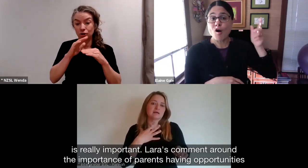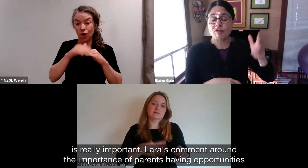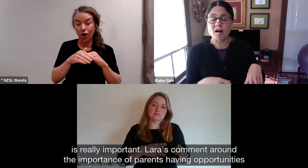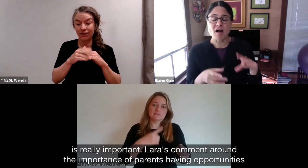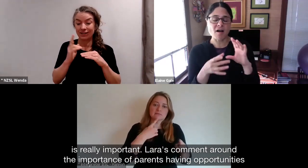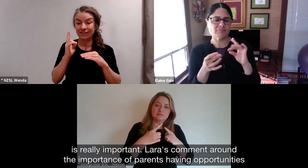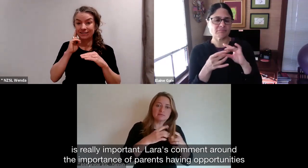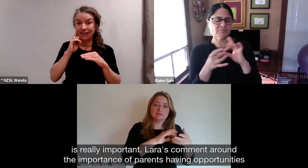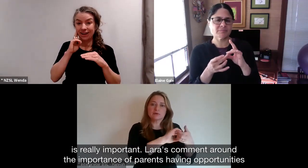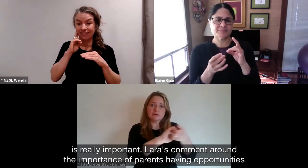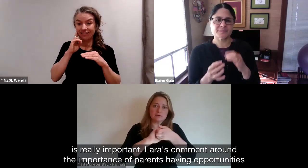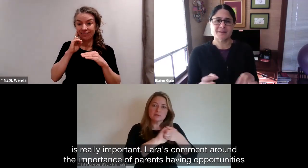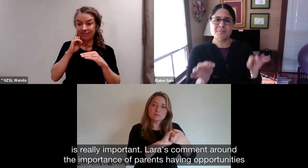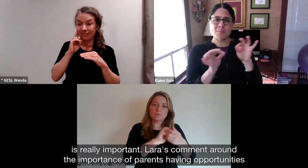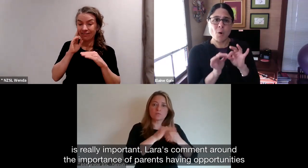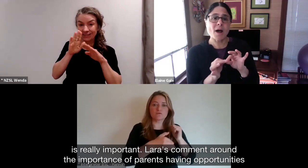really important.